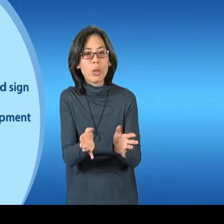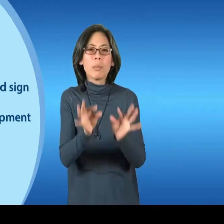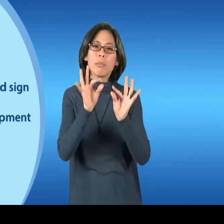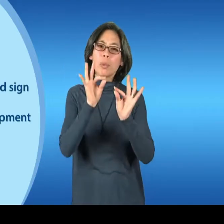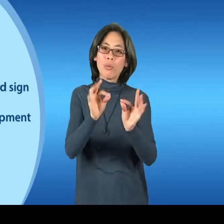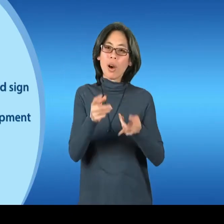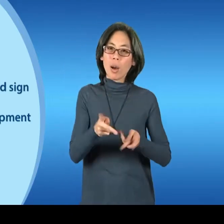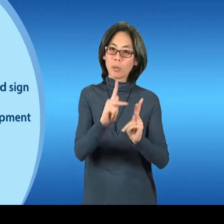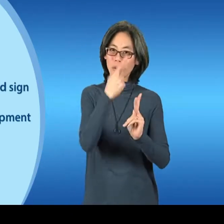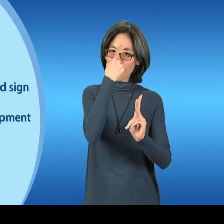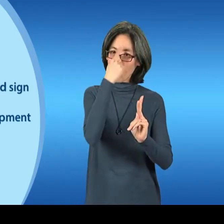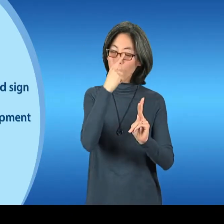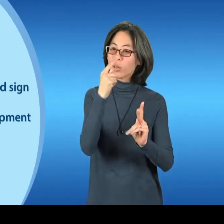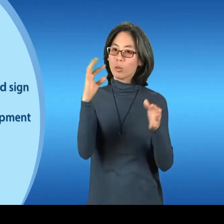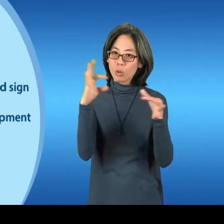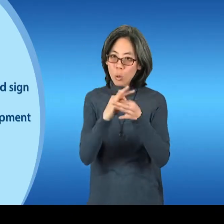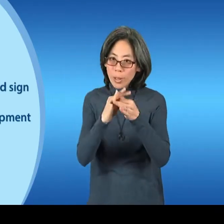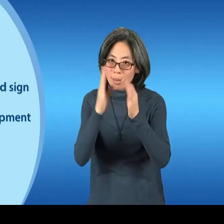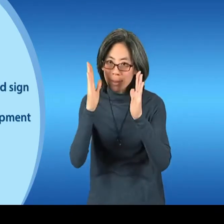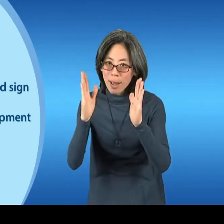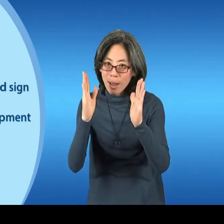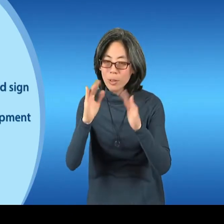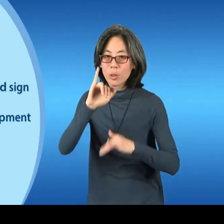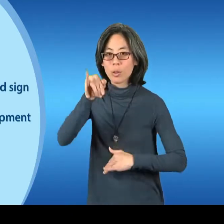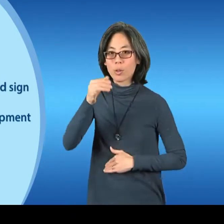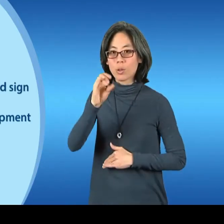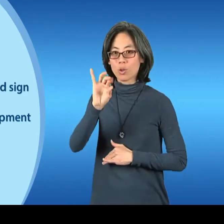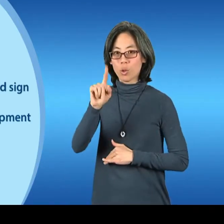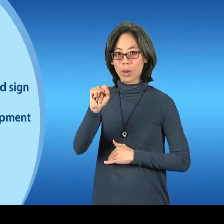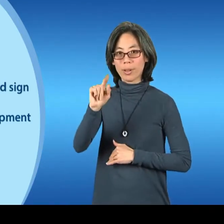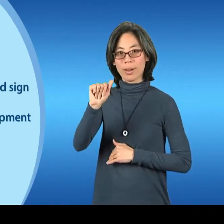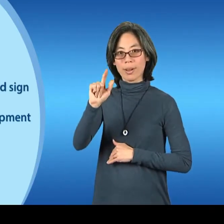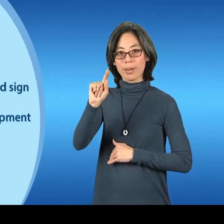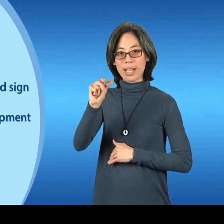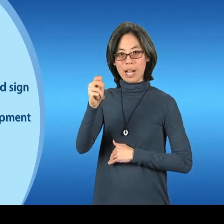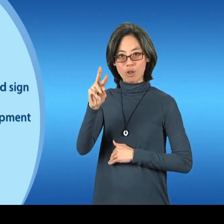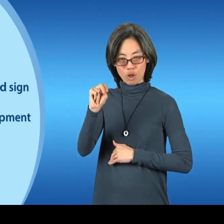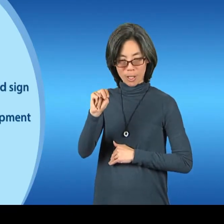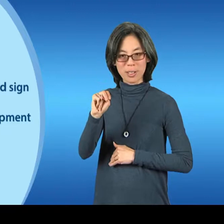kinds of early dialogues are a perfect chance for parents to use joint attention, which is our next point.